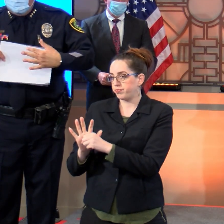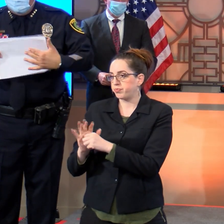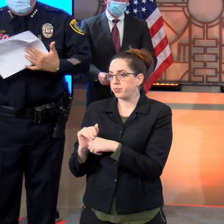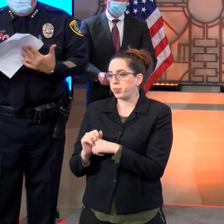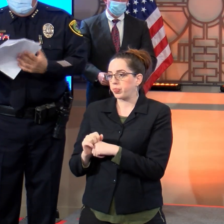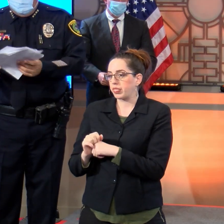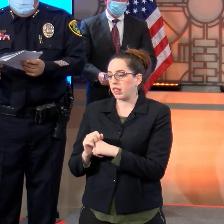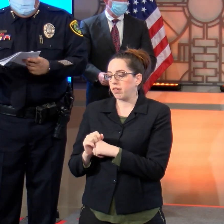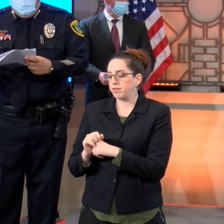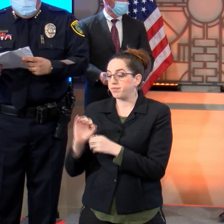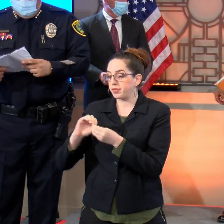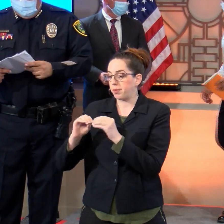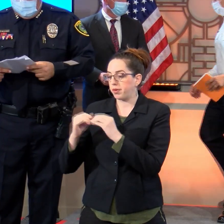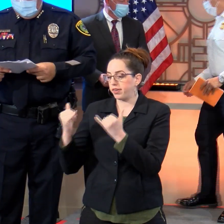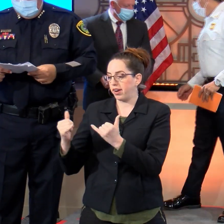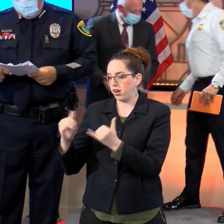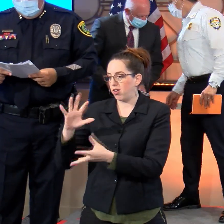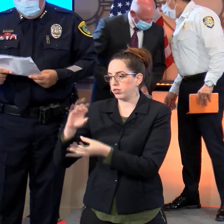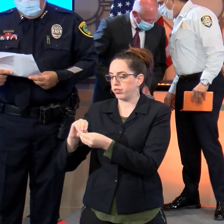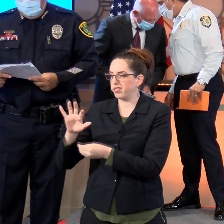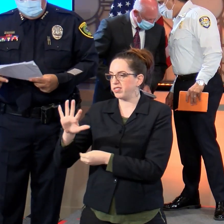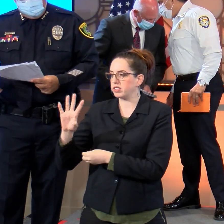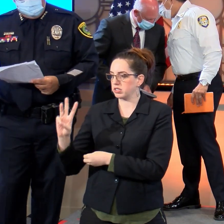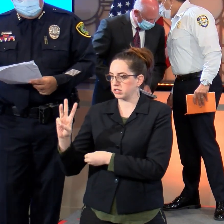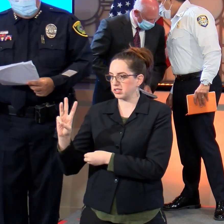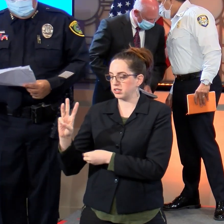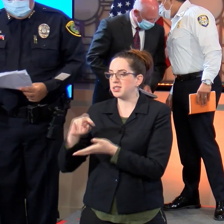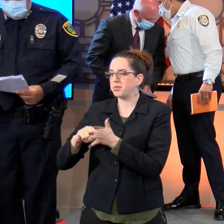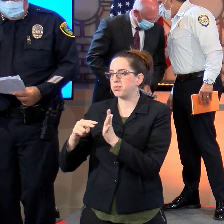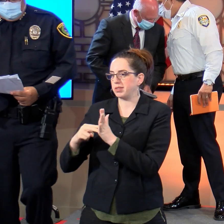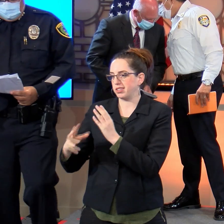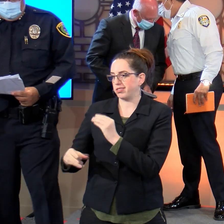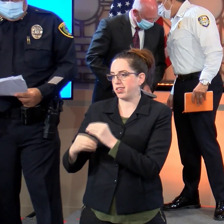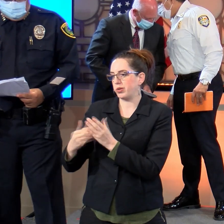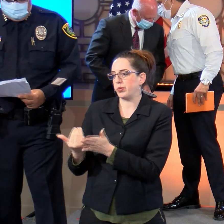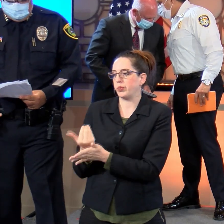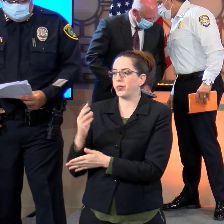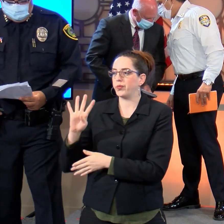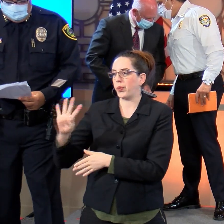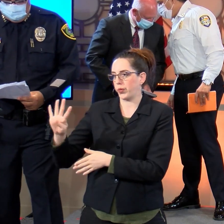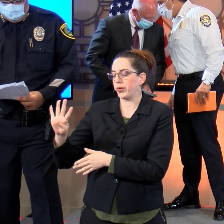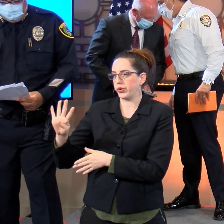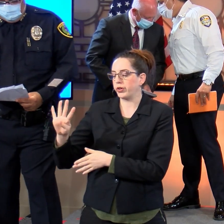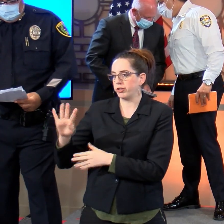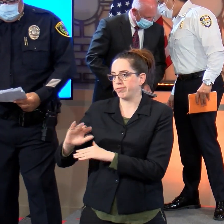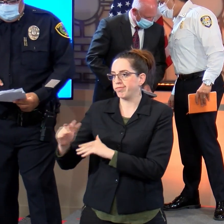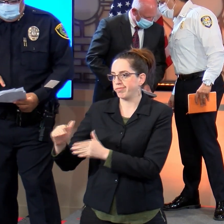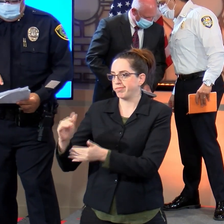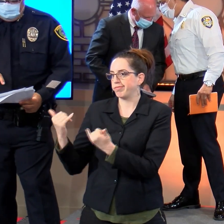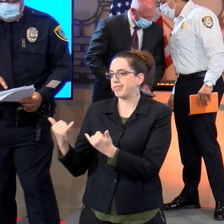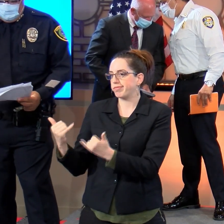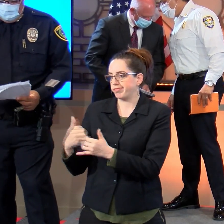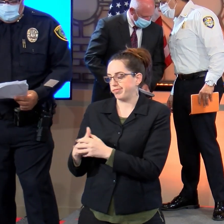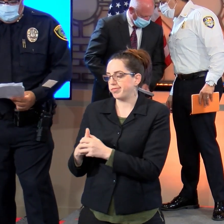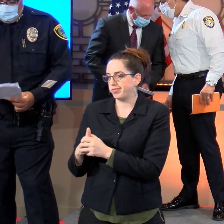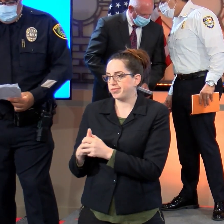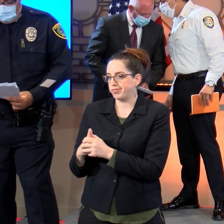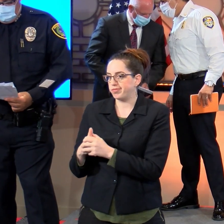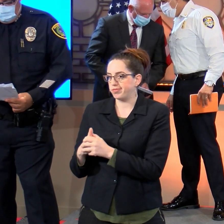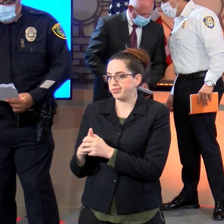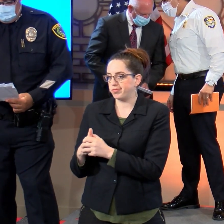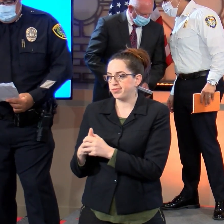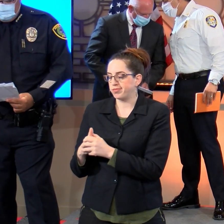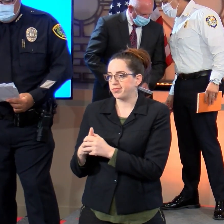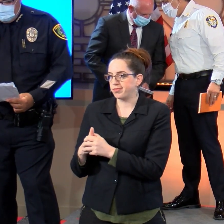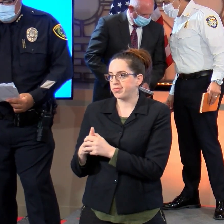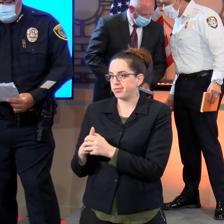COVID-19, that number now is 56. So we're adding four new cases today to the